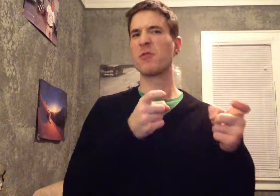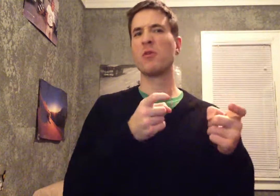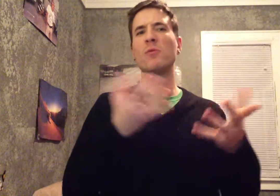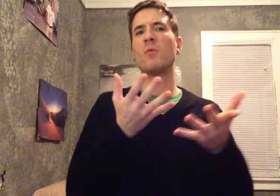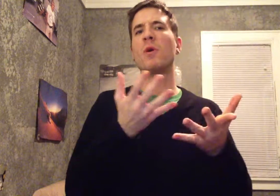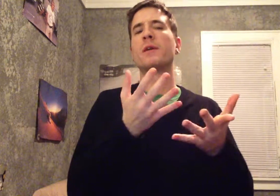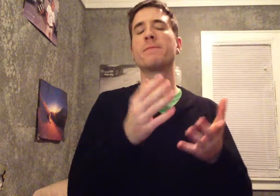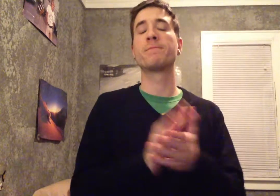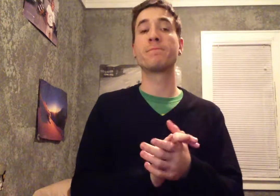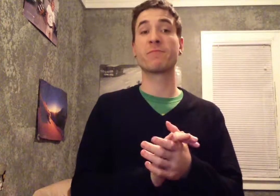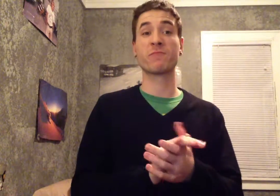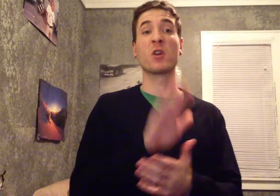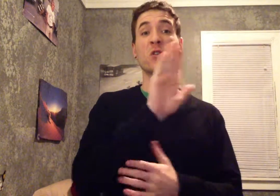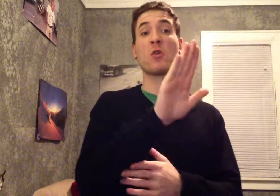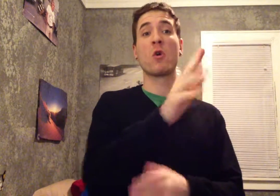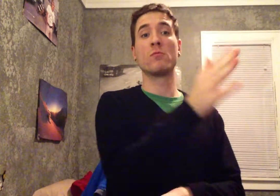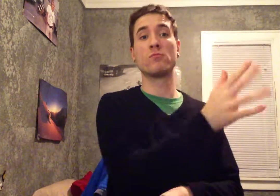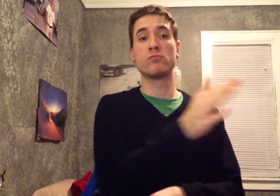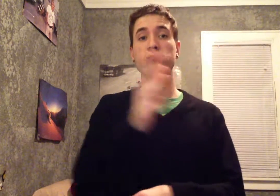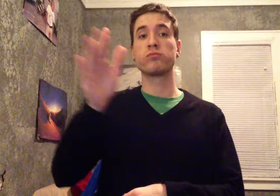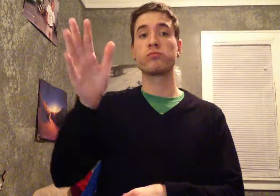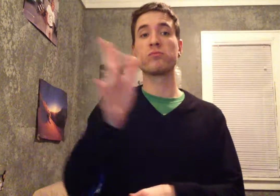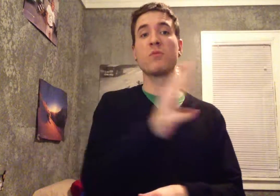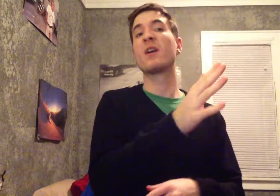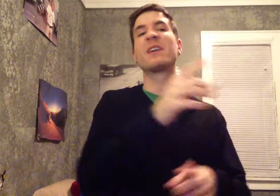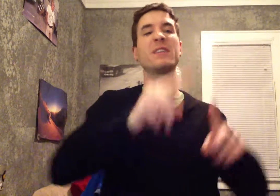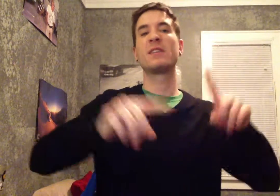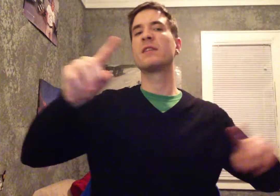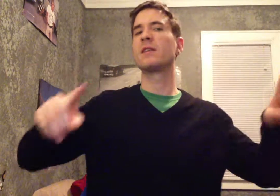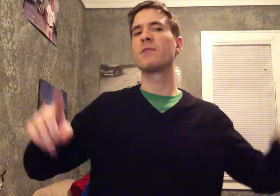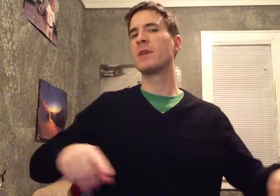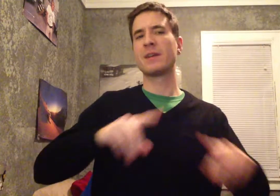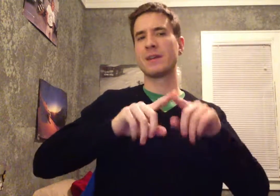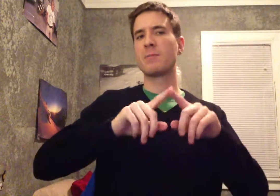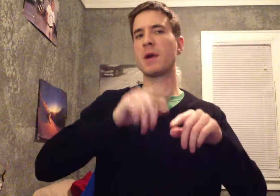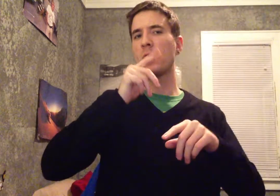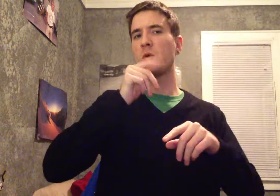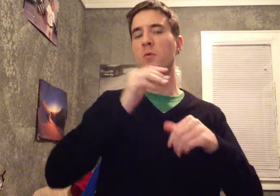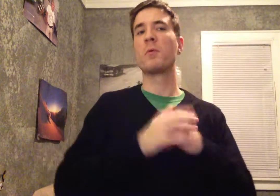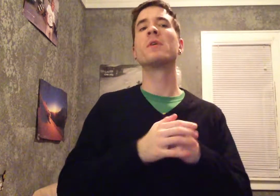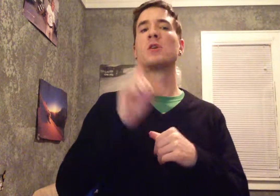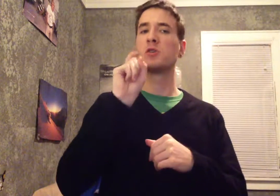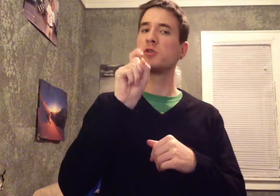with your doctor, but there are some general guidelines. According to the American Association of